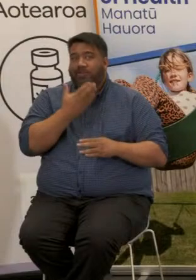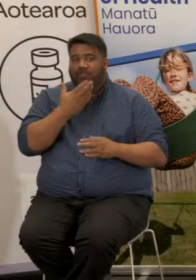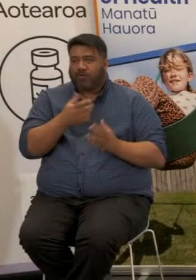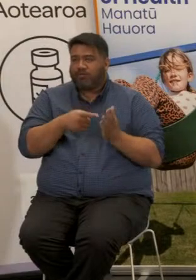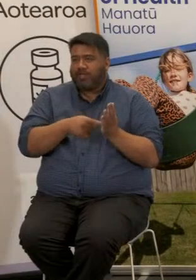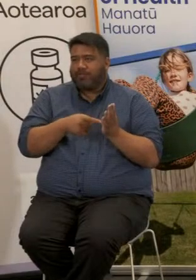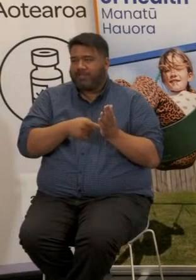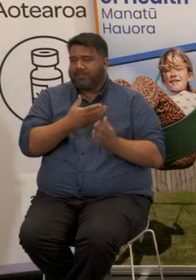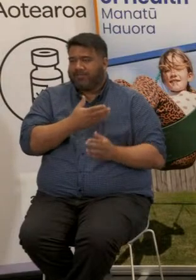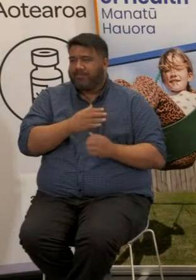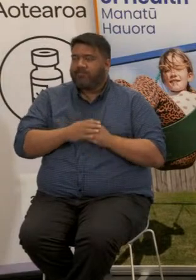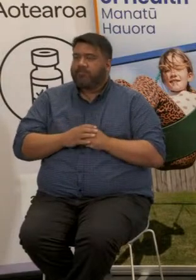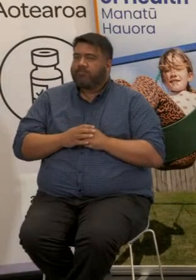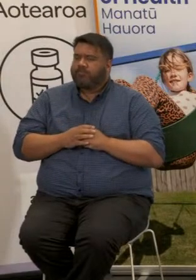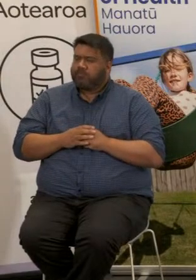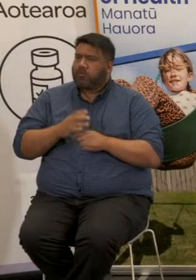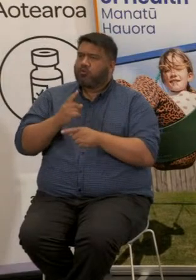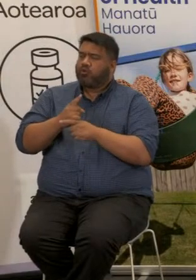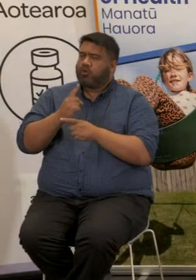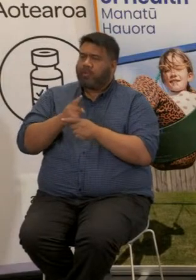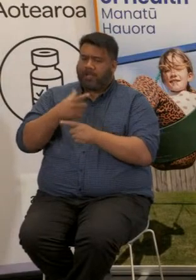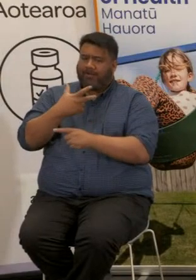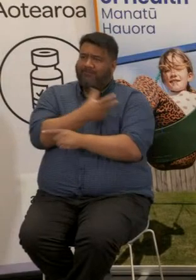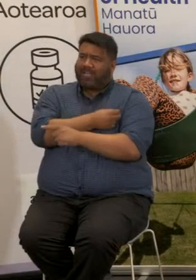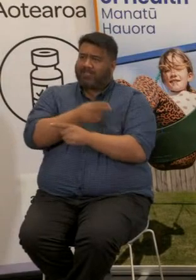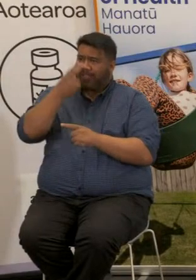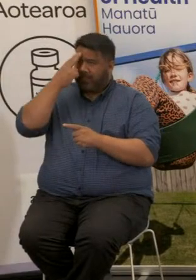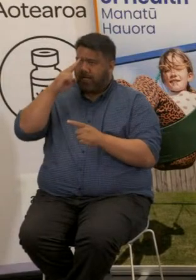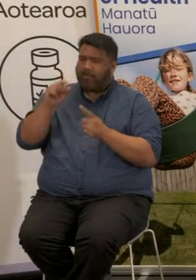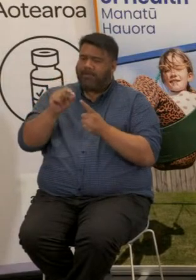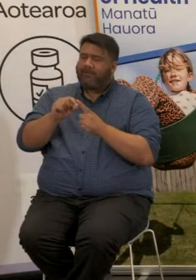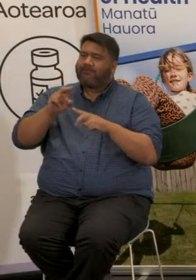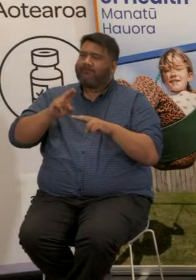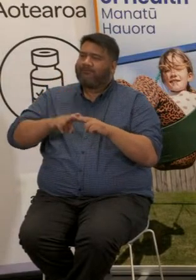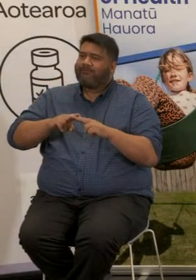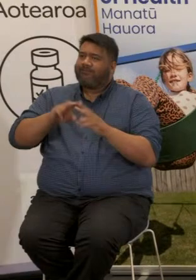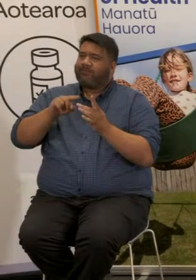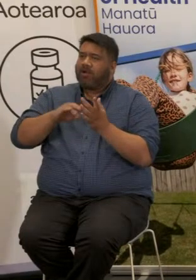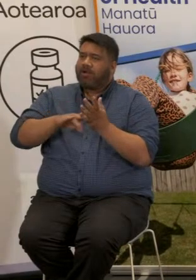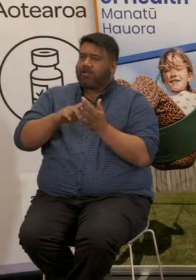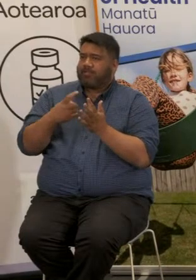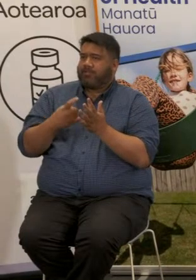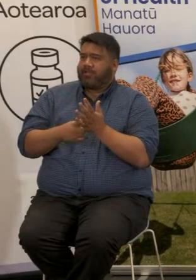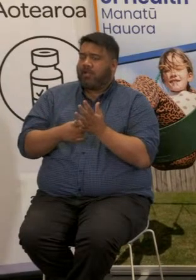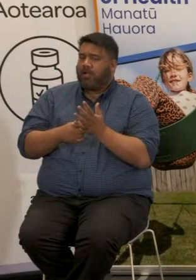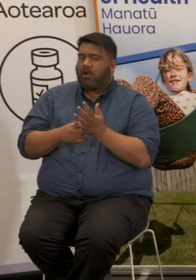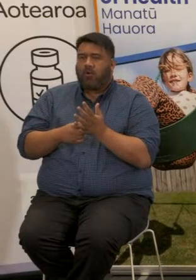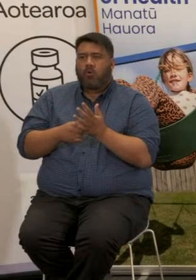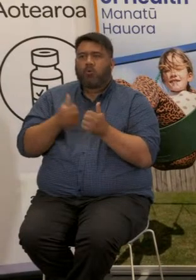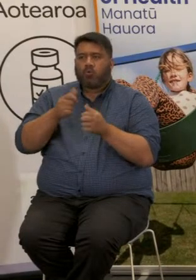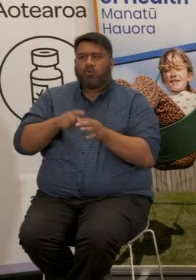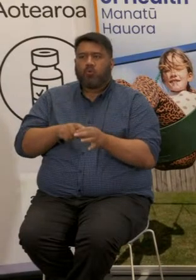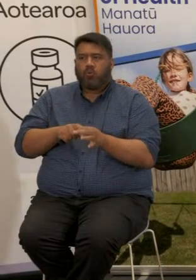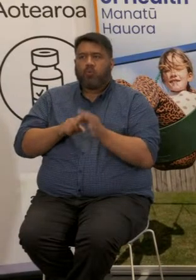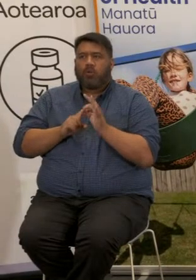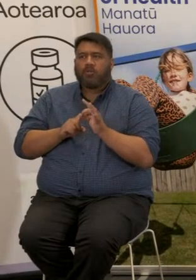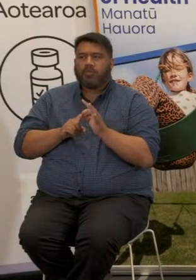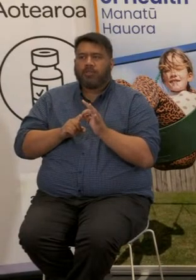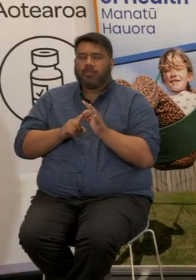really good vaccine here. The Pfizer vaccine is highly effective at preventing deaths and hospitalisations, and in fact people